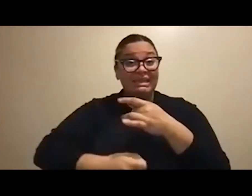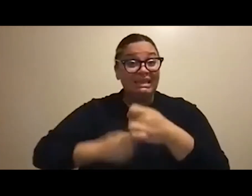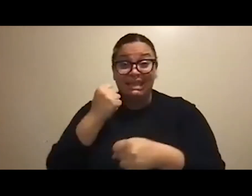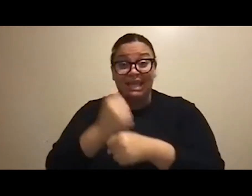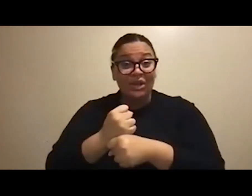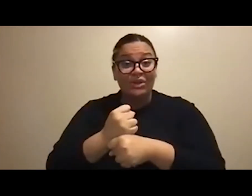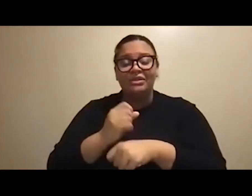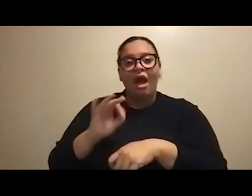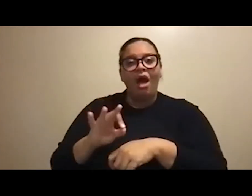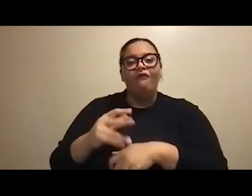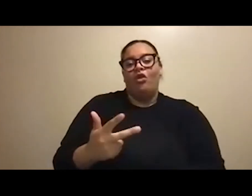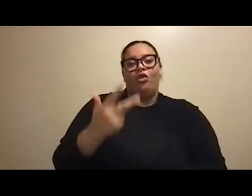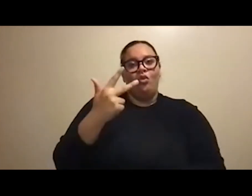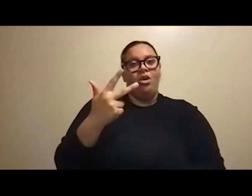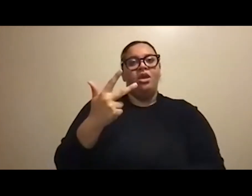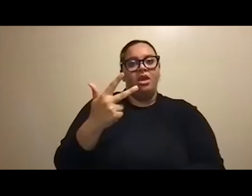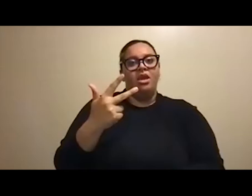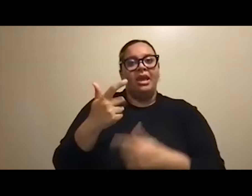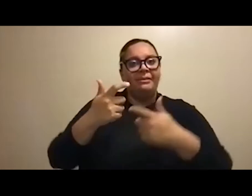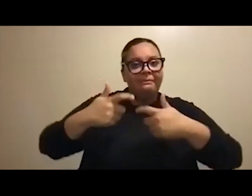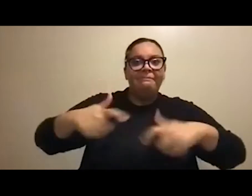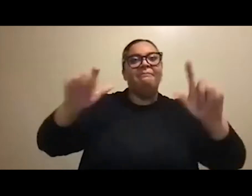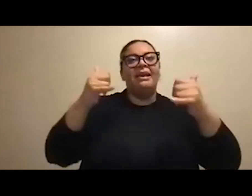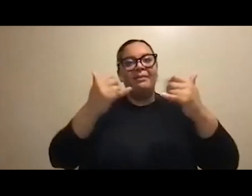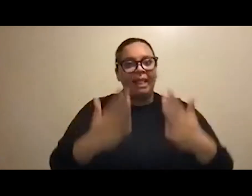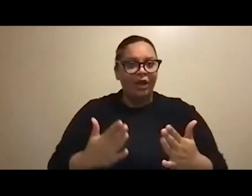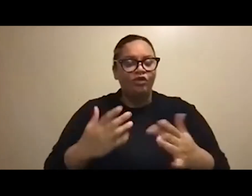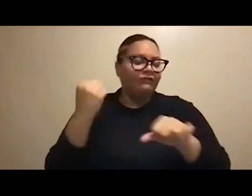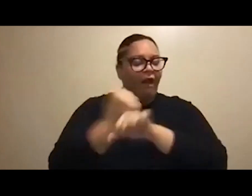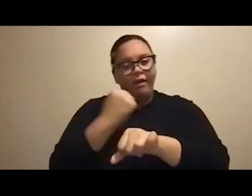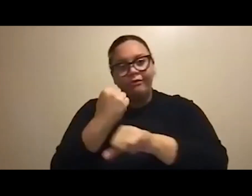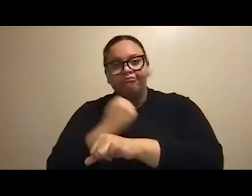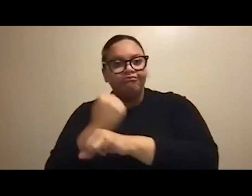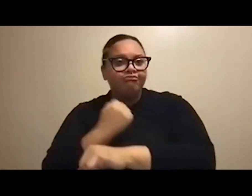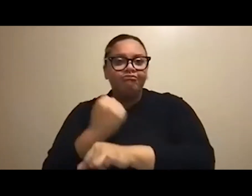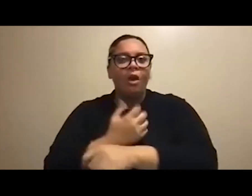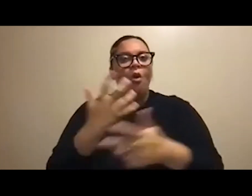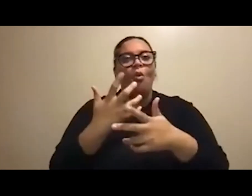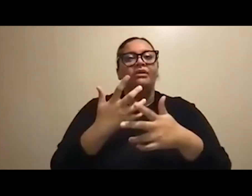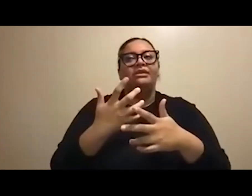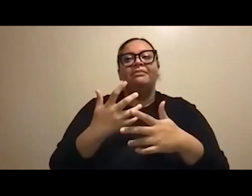three institutions fighting it out over which is going to be supreme.